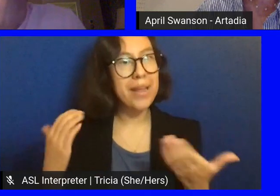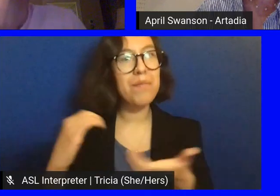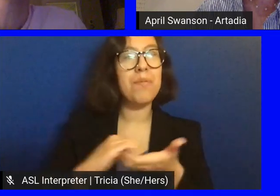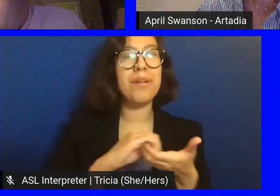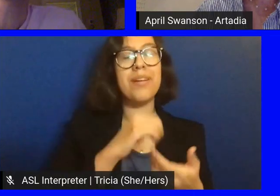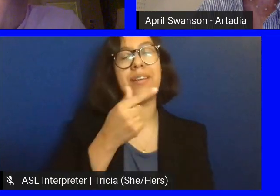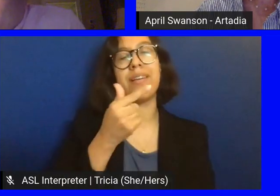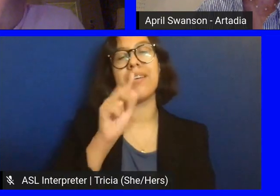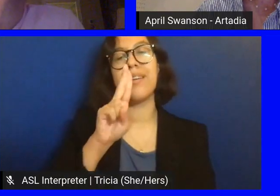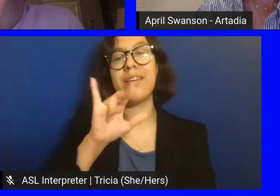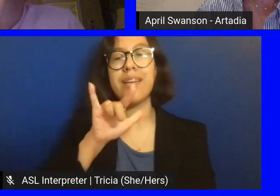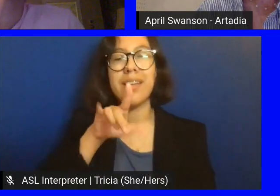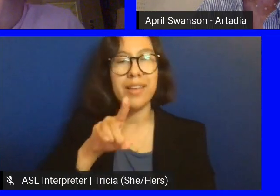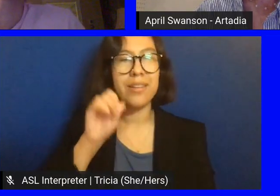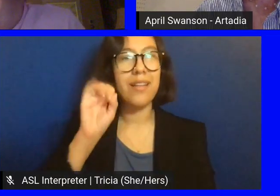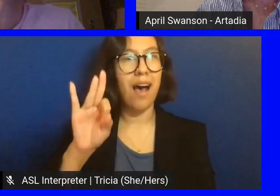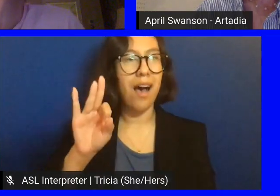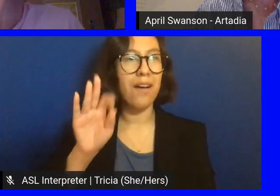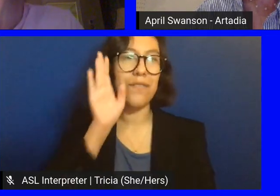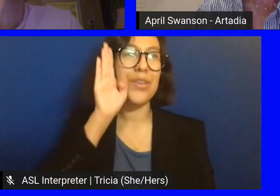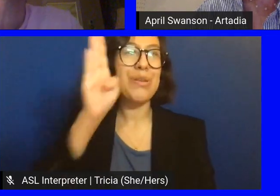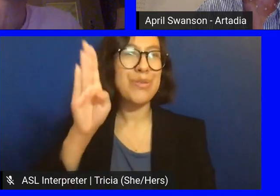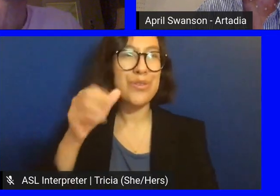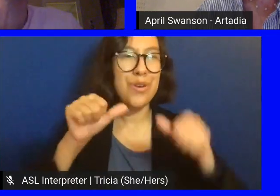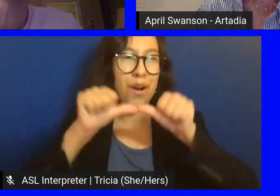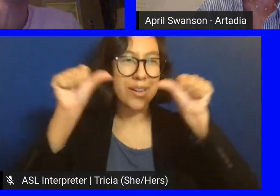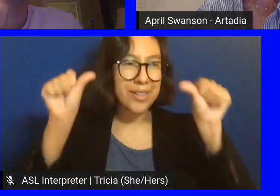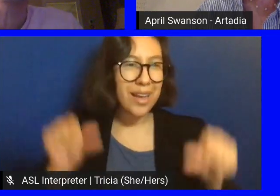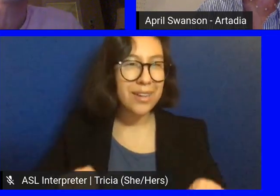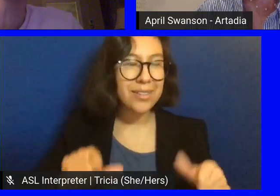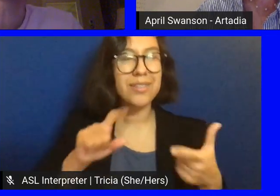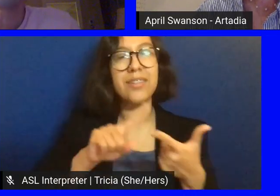Architects doing programming. We had